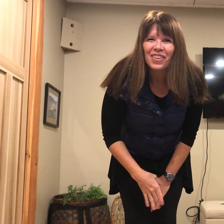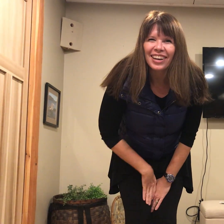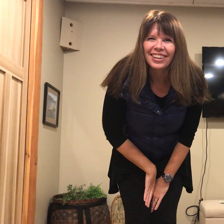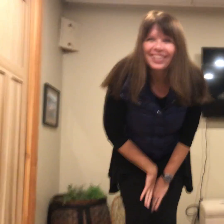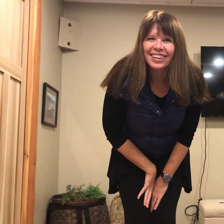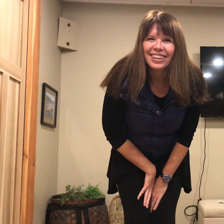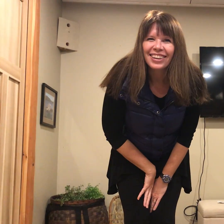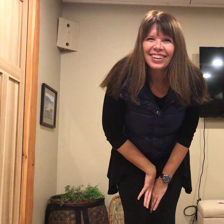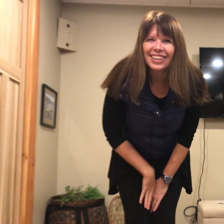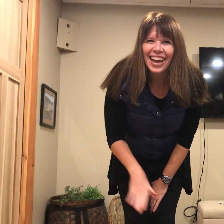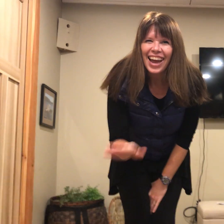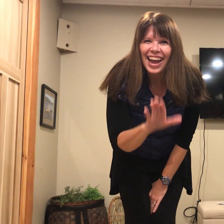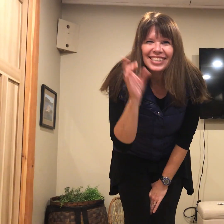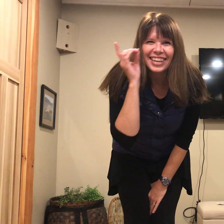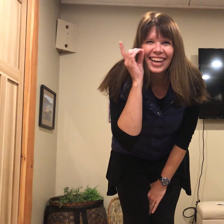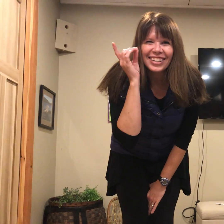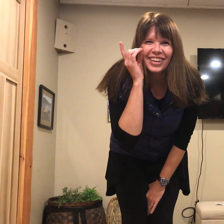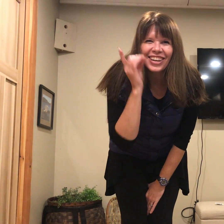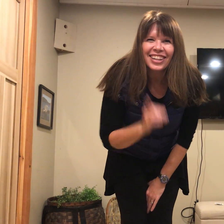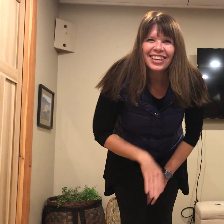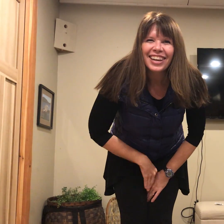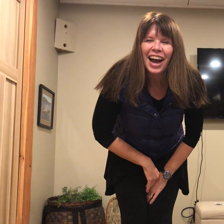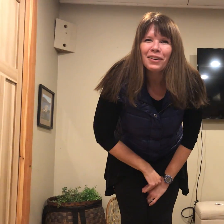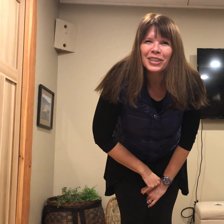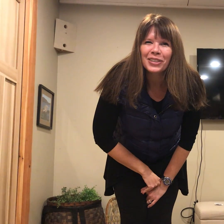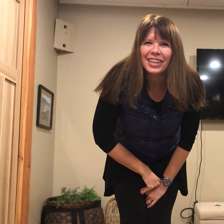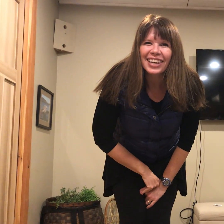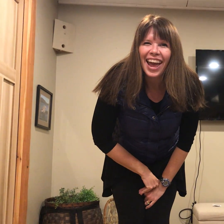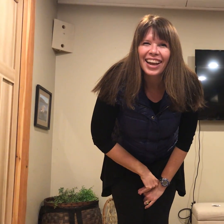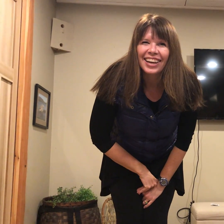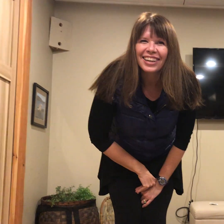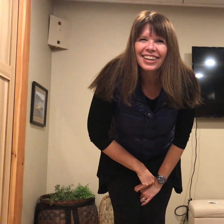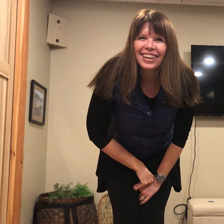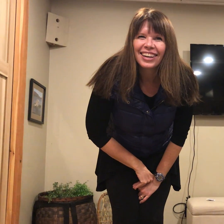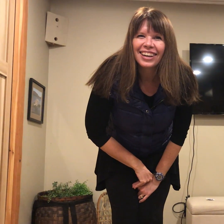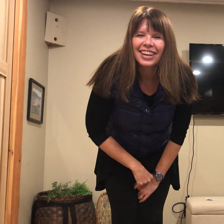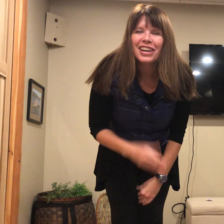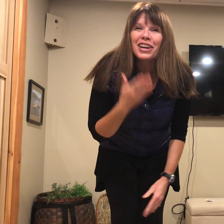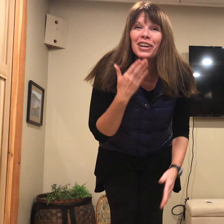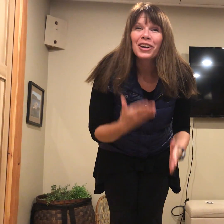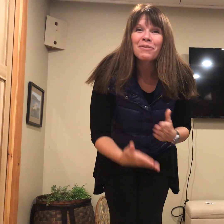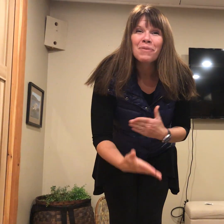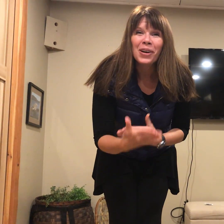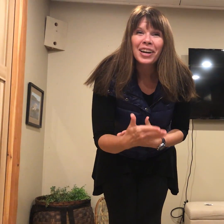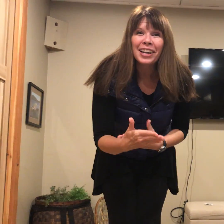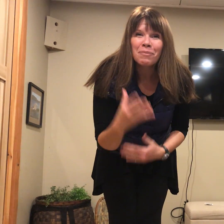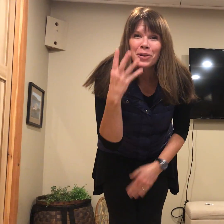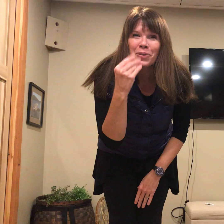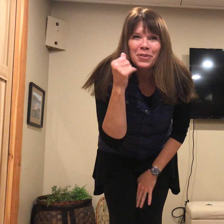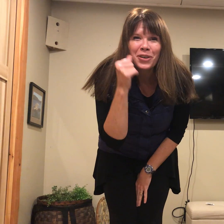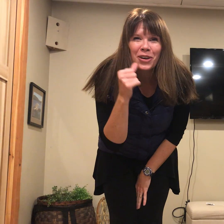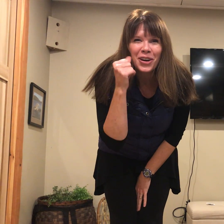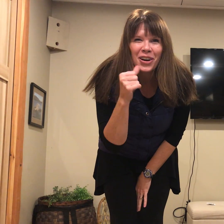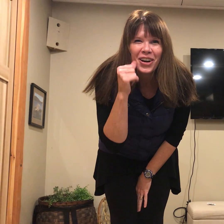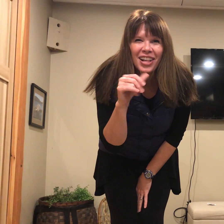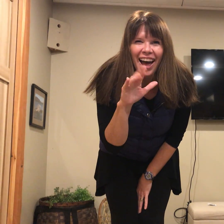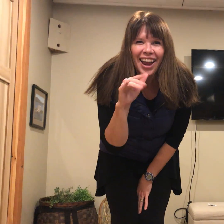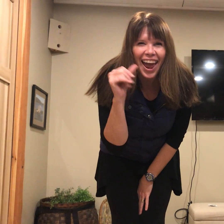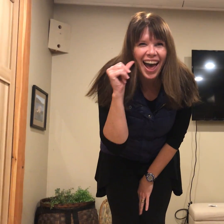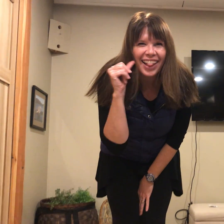going? Hey, Daniel, how are you today? Good morning, beautiful girl. Hi,